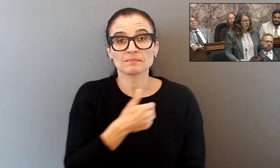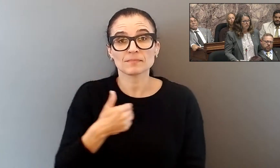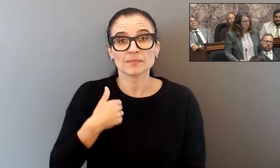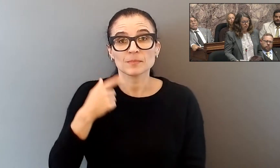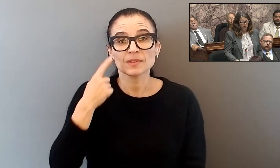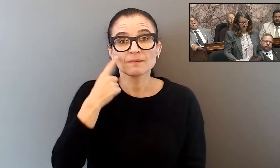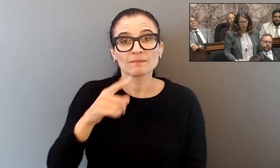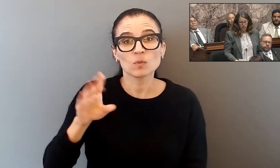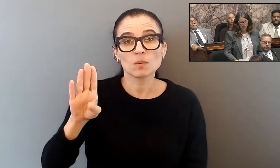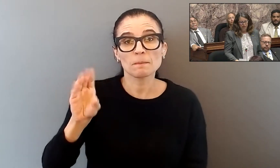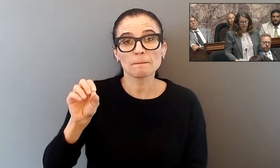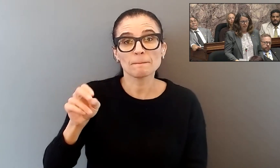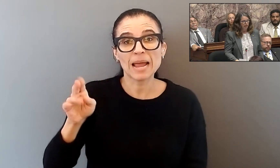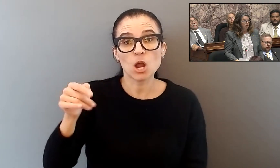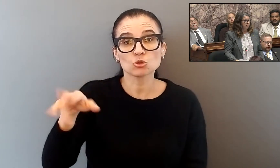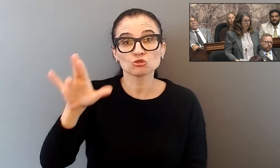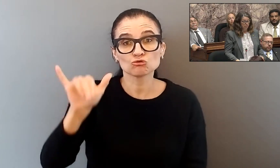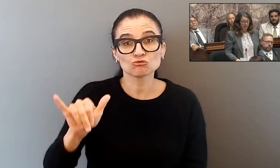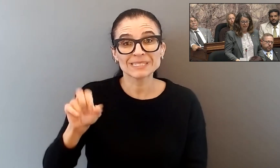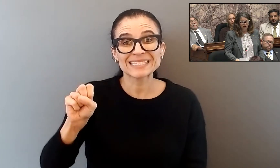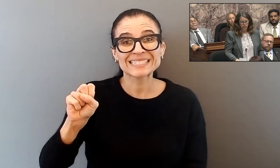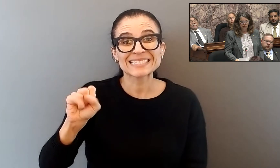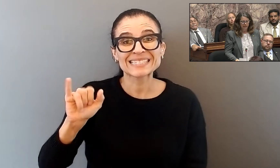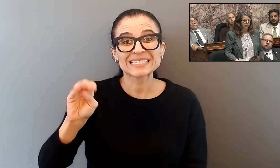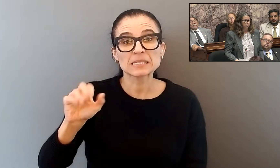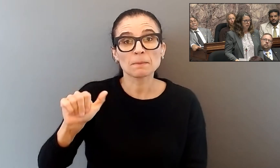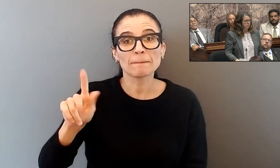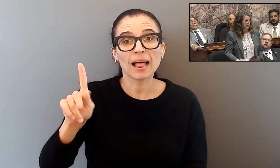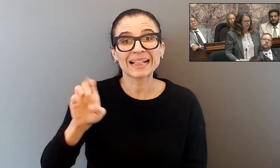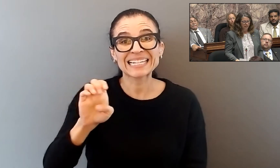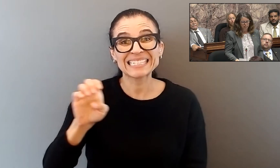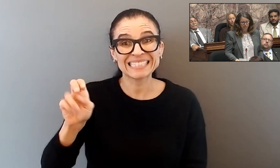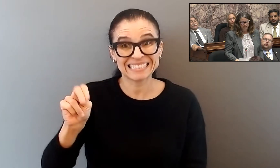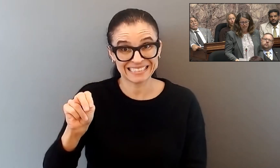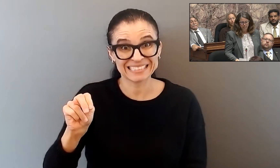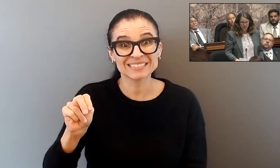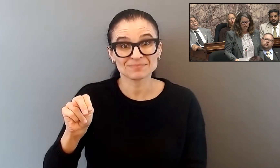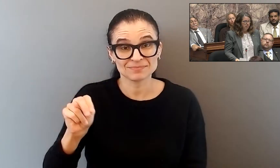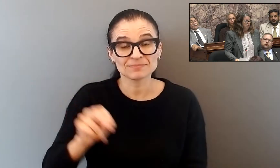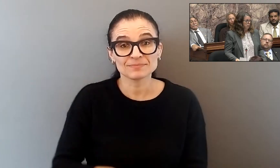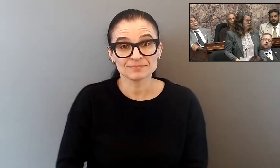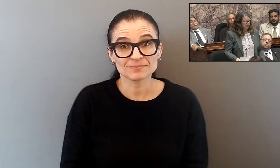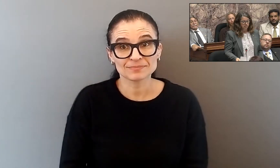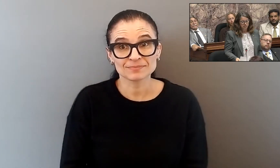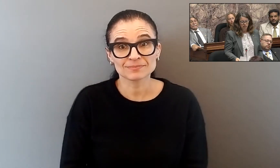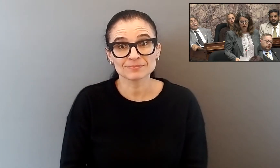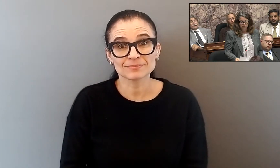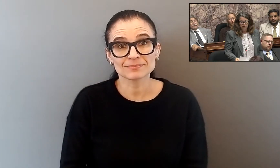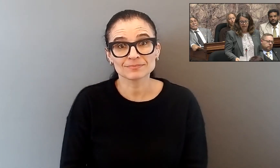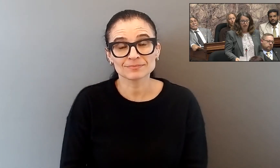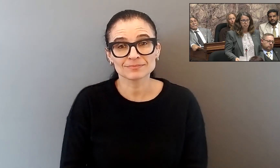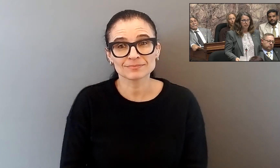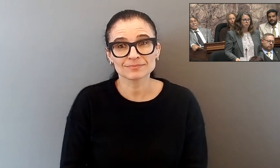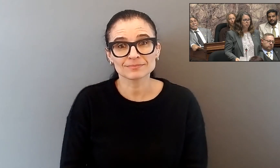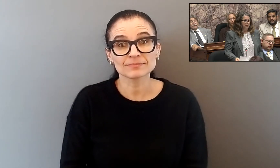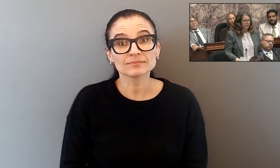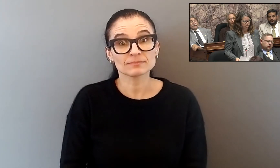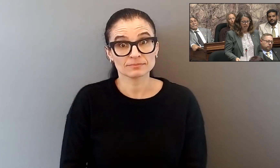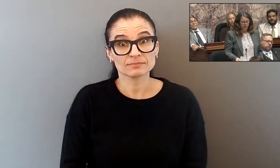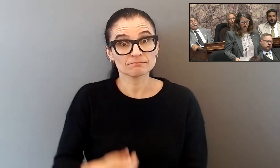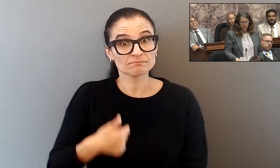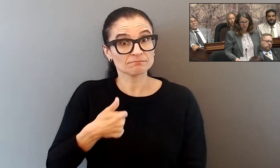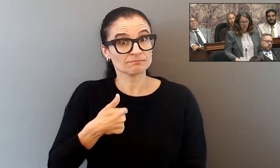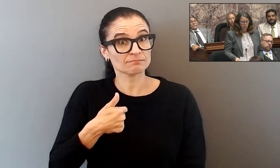Okanagan Falls voted to incorporate, and I am the MLA who is elected to represent that community. The process is stalled, and I'm being